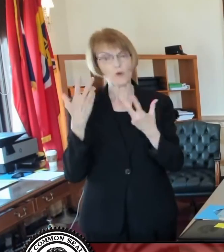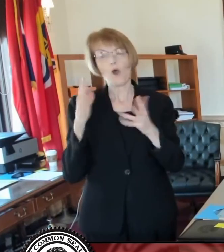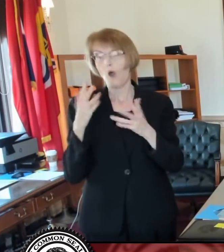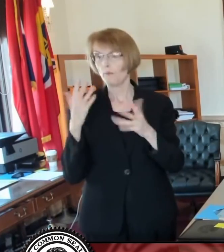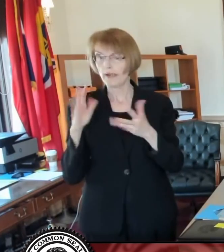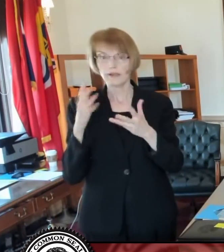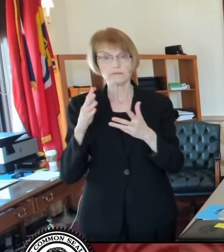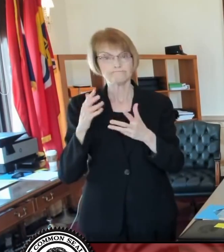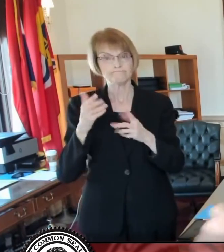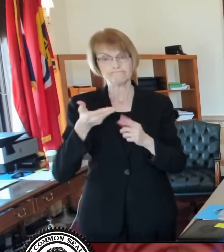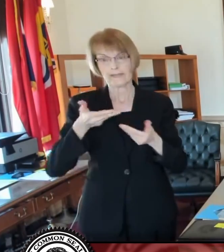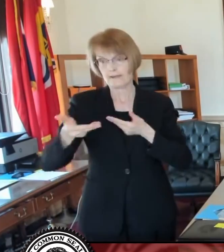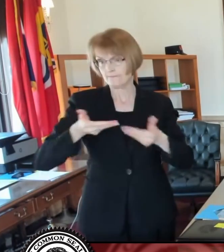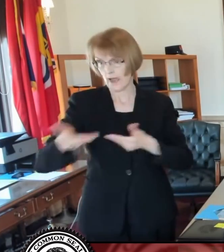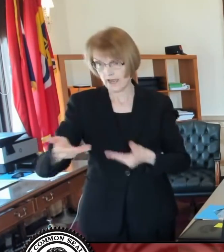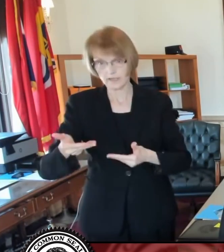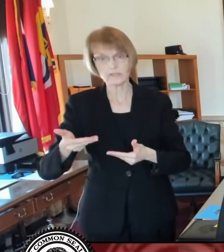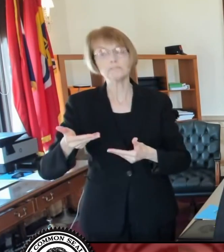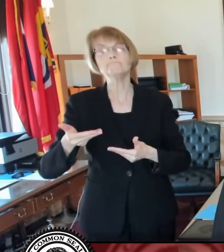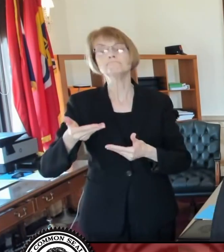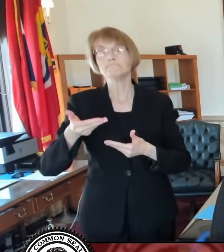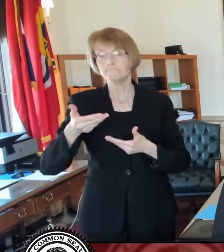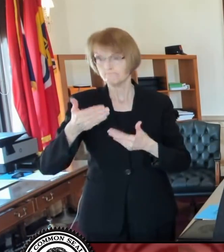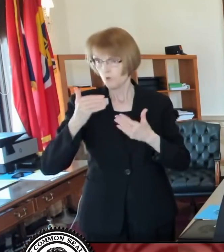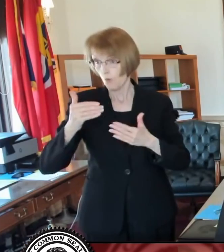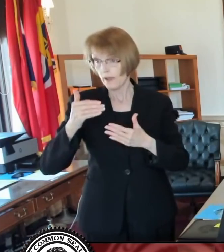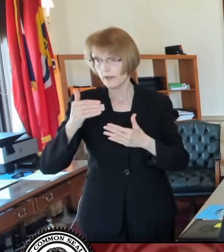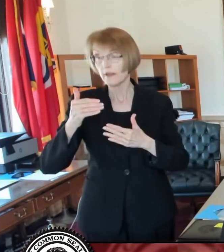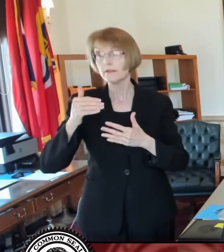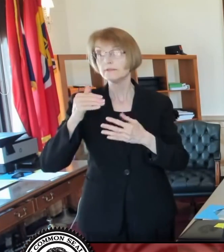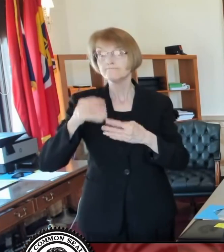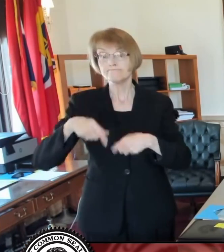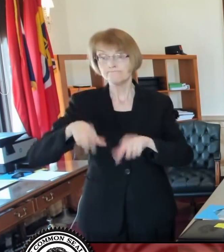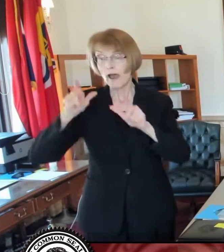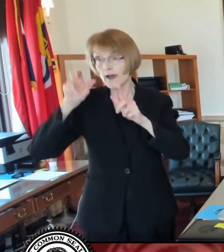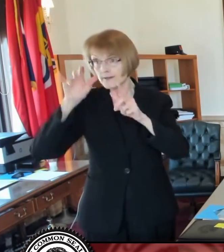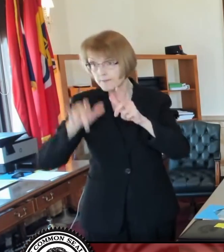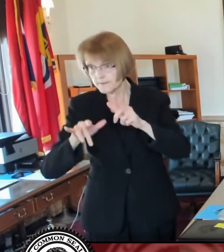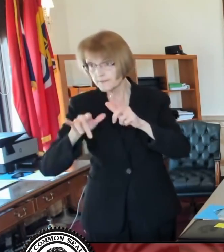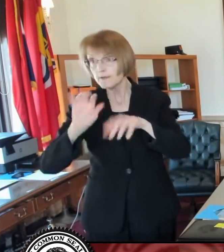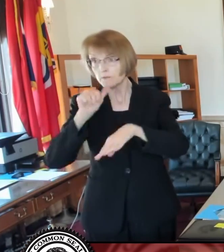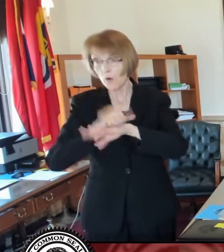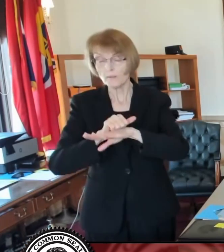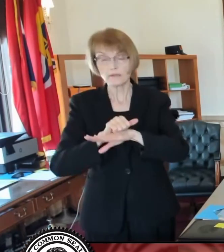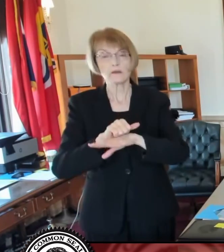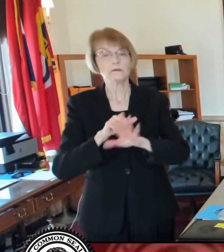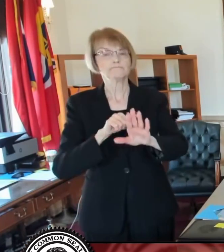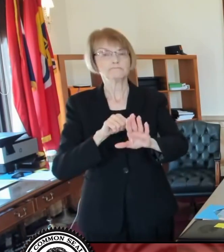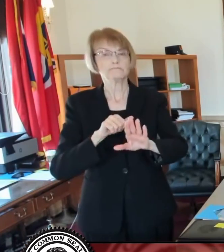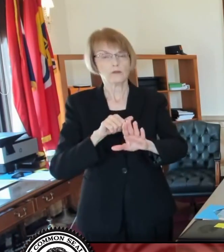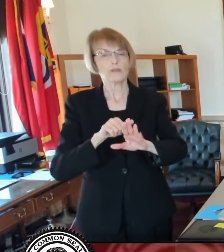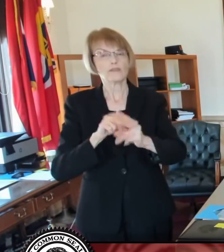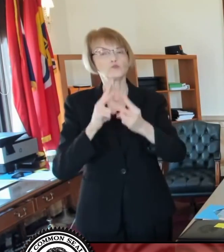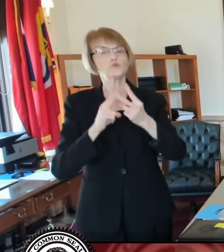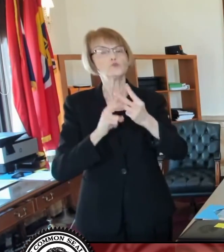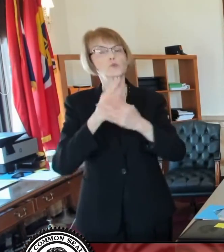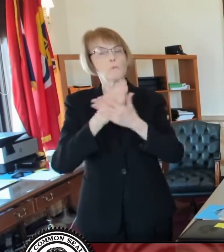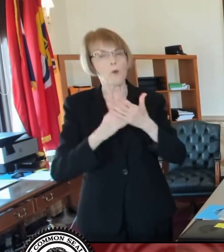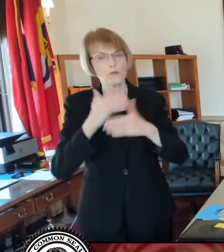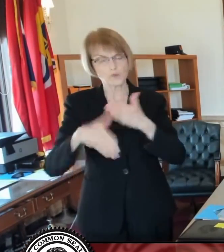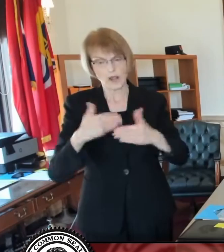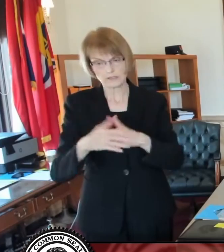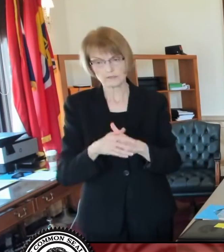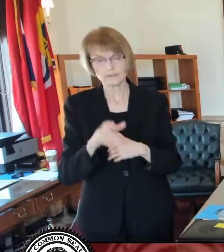gotten invitations to make an appointment. So it's somewhat of a two-step process. So if you register on the